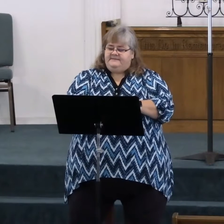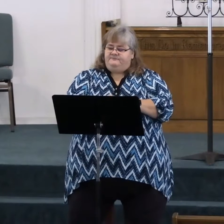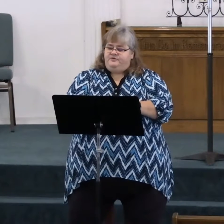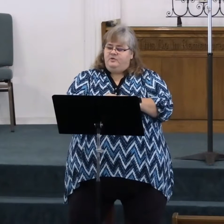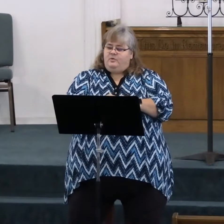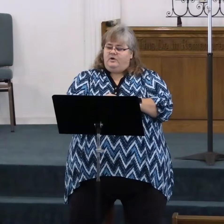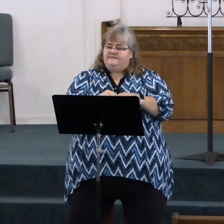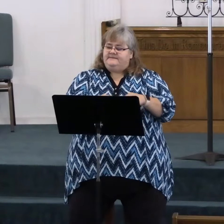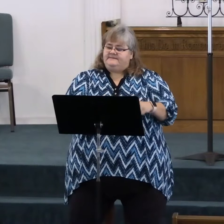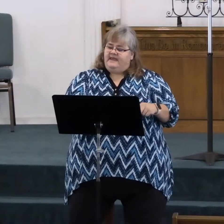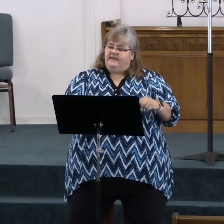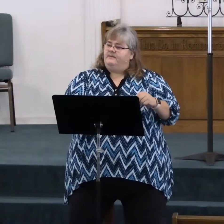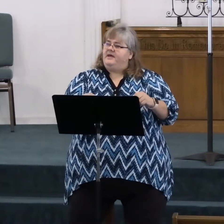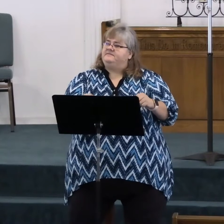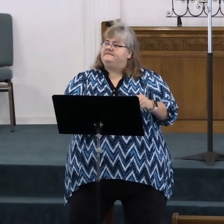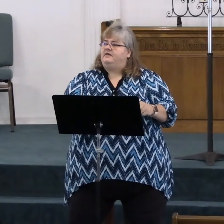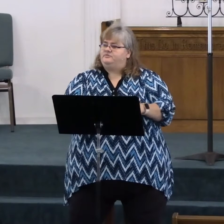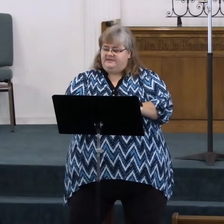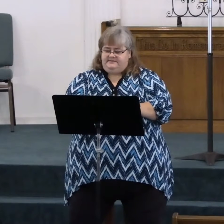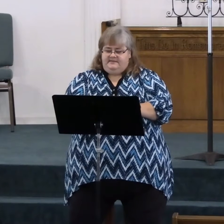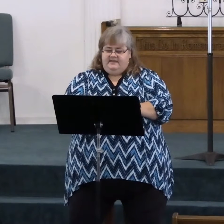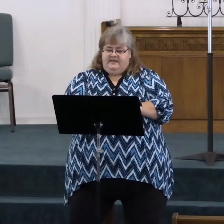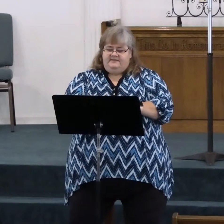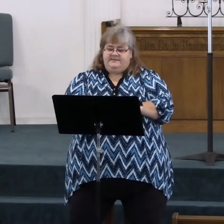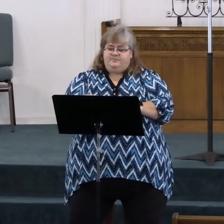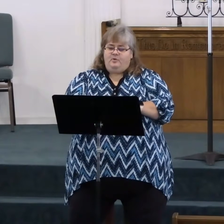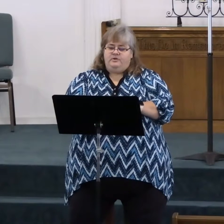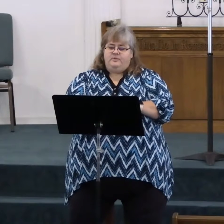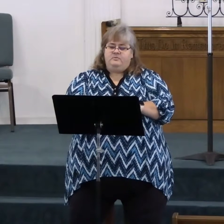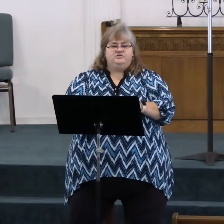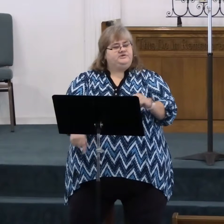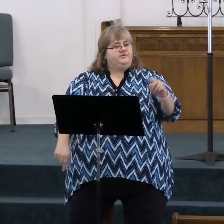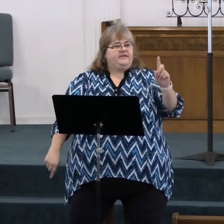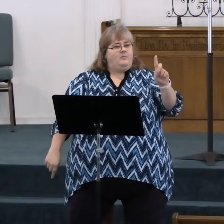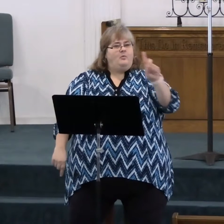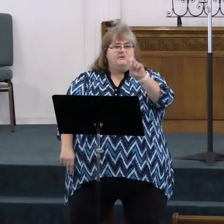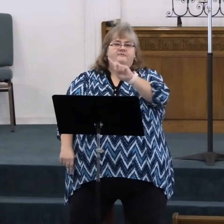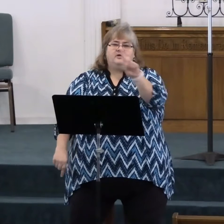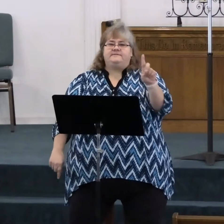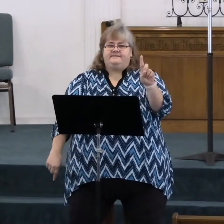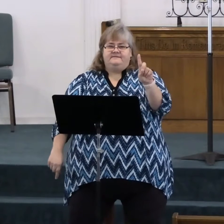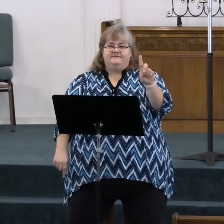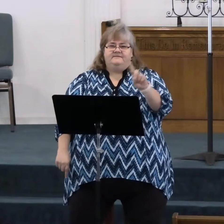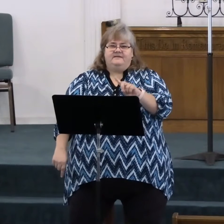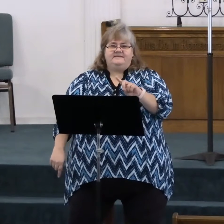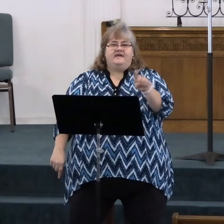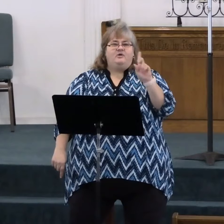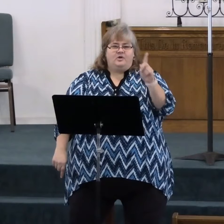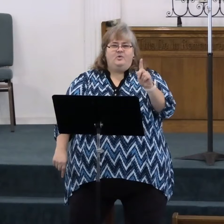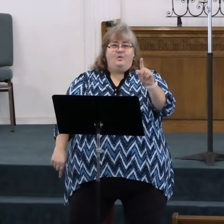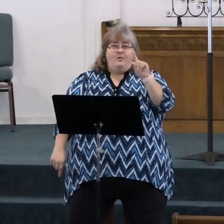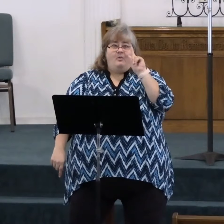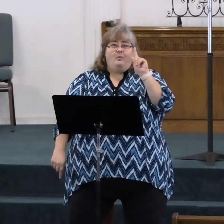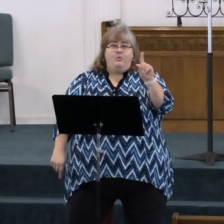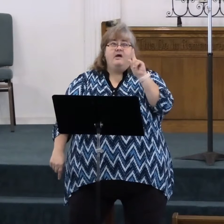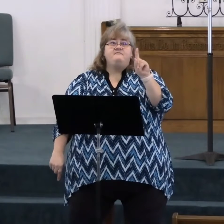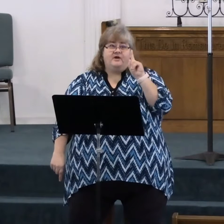a few words to say about the subject, and this morning we will just look at one verse. Is that not cool? One